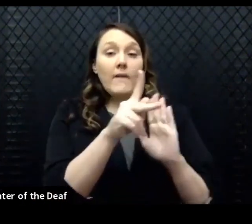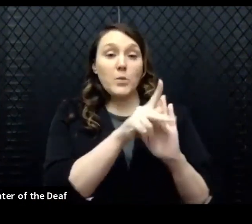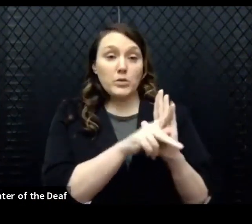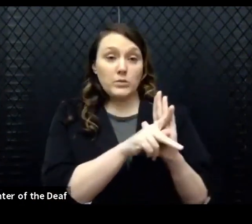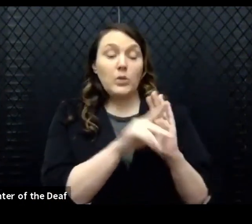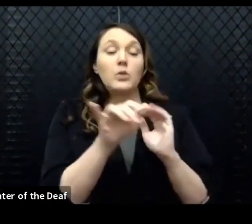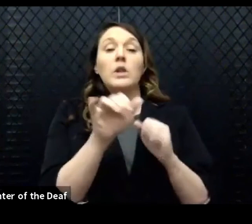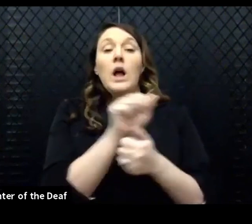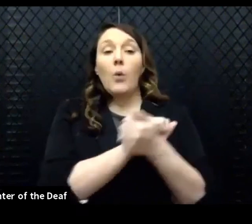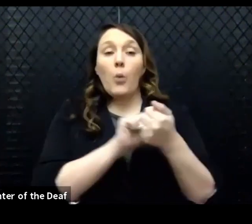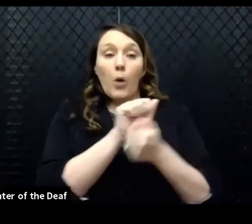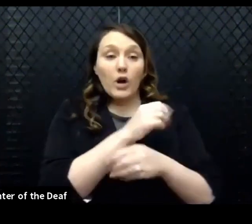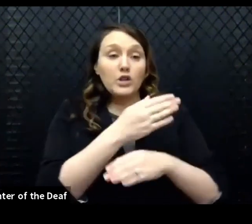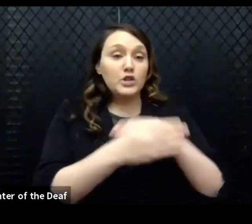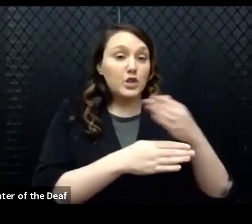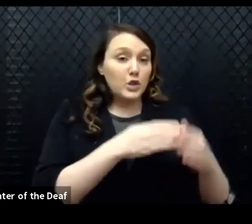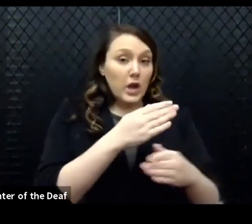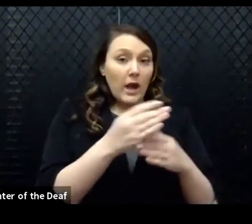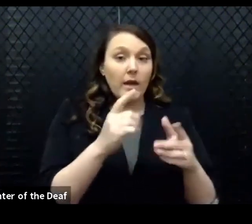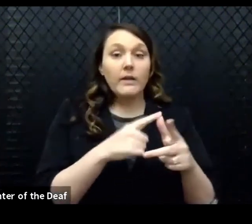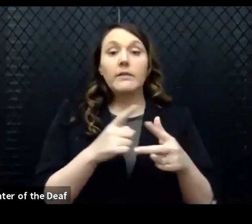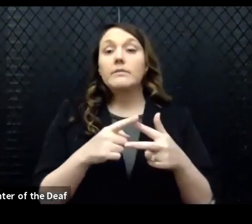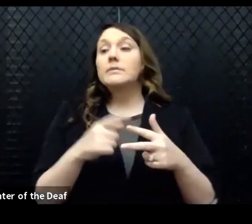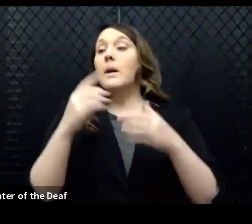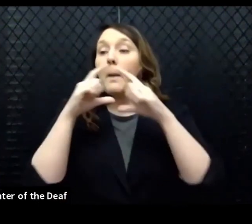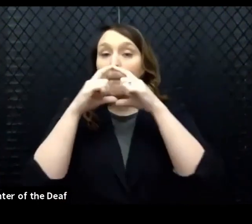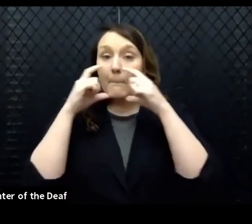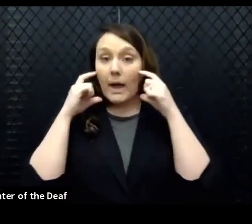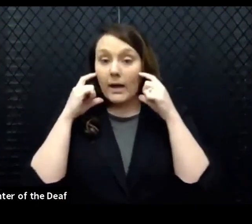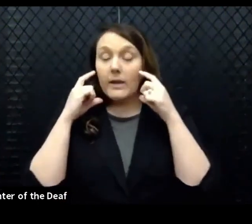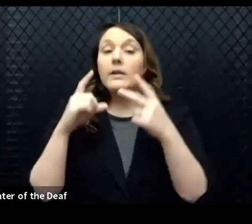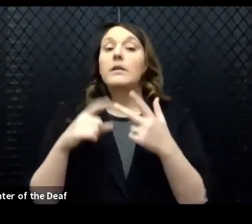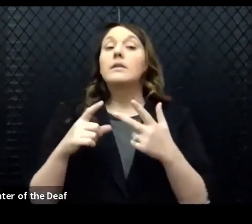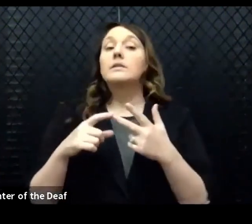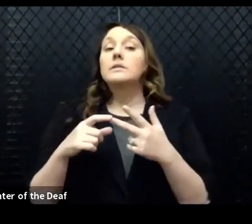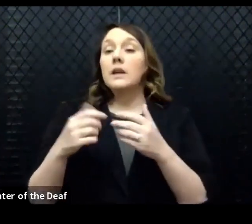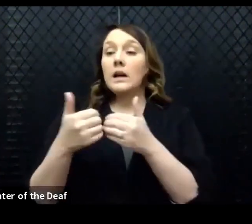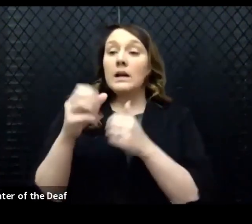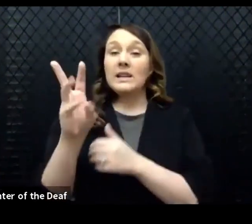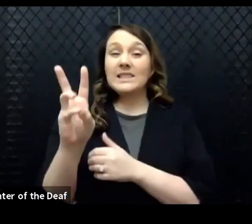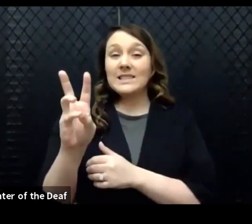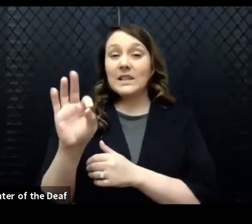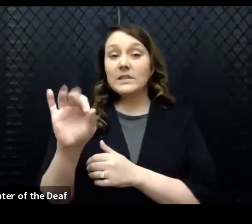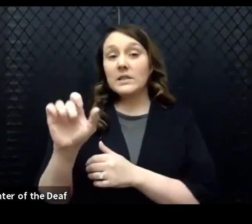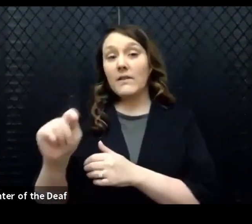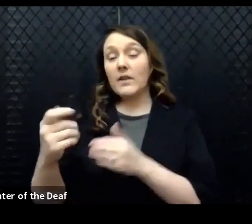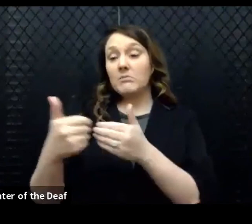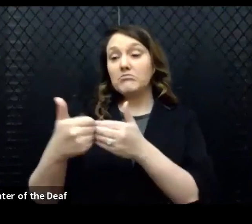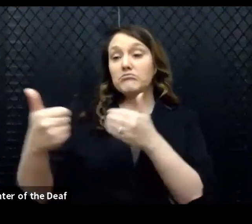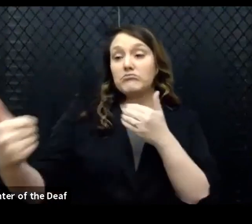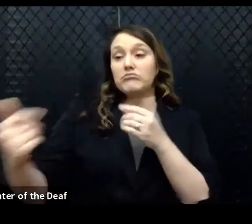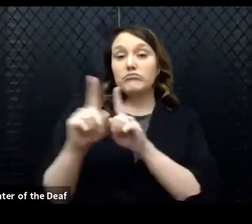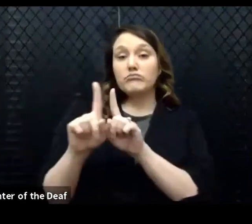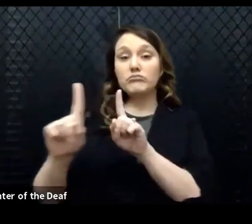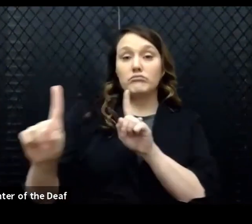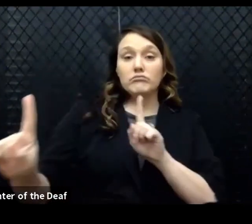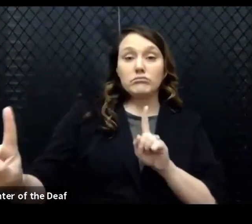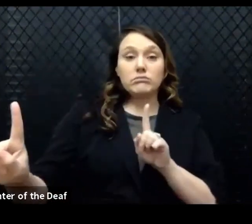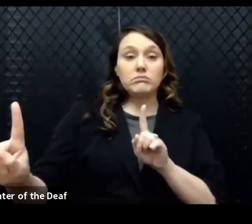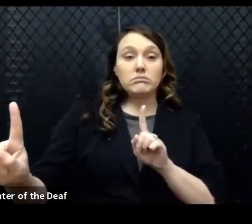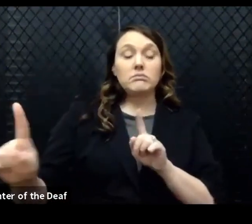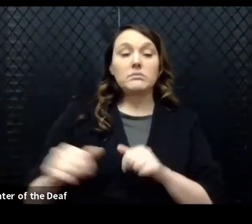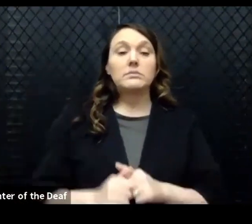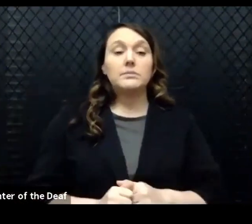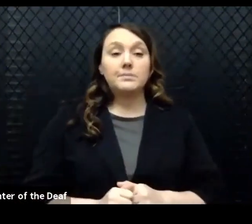washing your hands, wearing a face mask when you're in public, and maintaining 6 feet of distance, physical distance between you and other